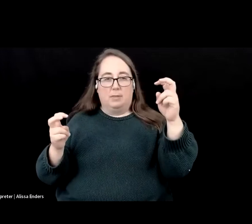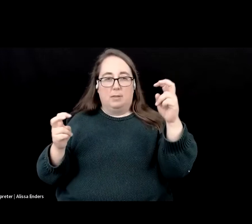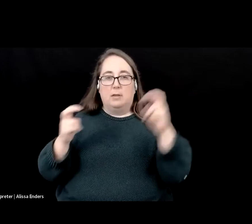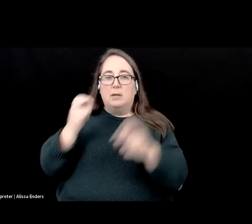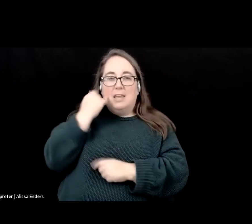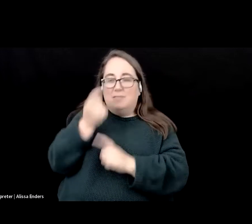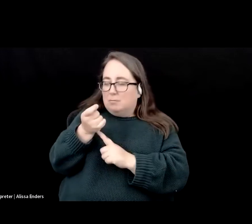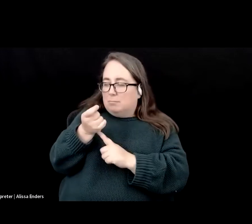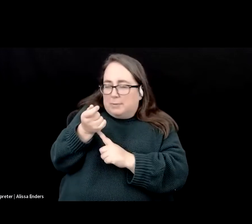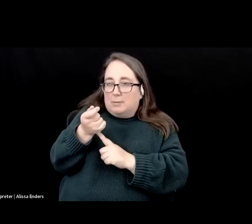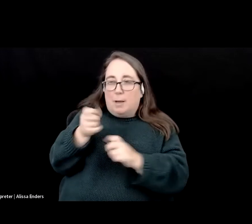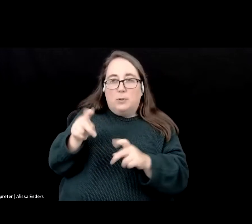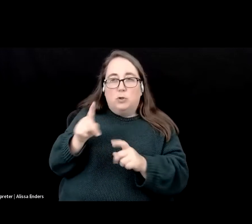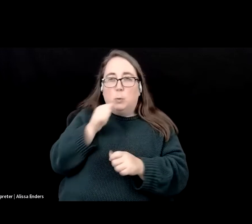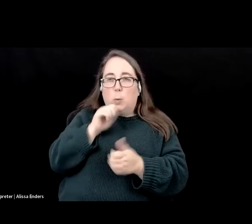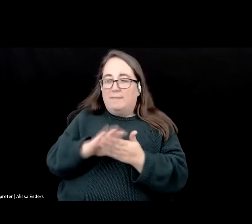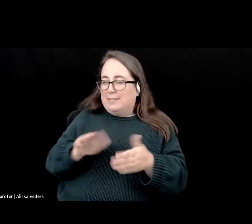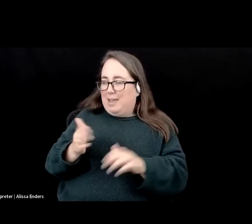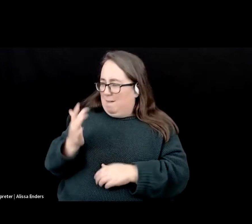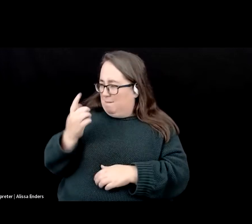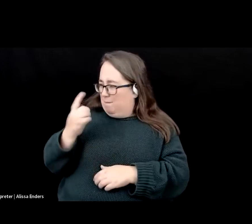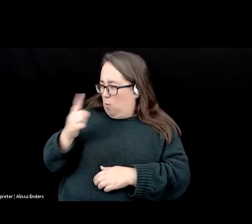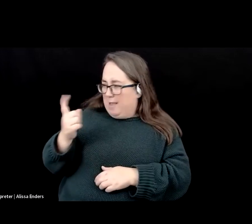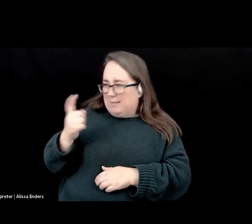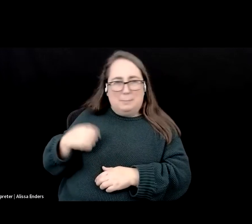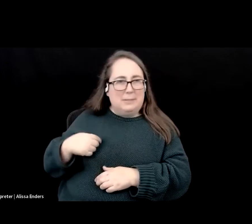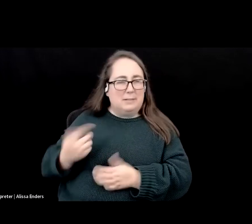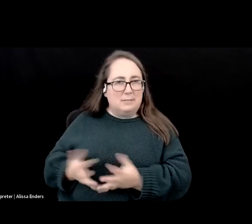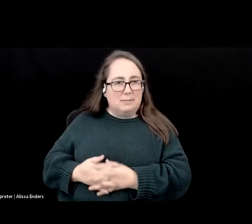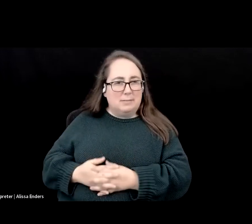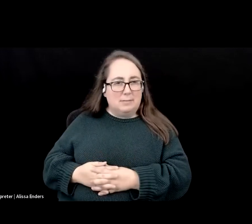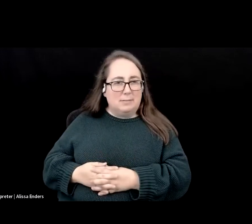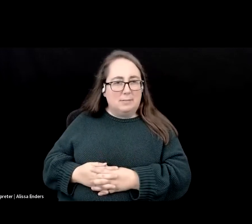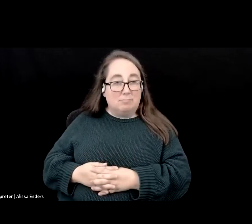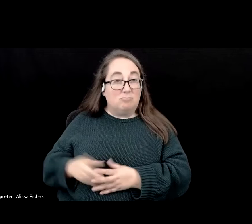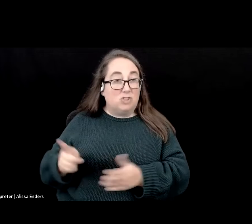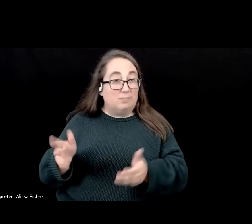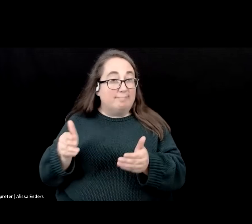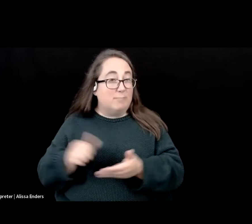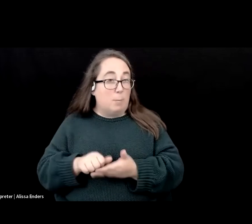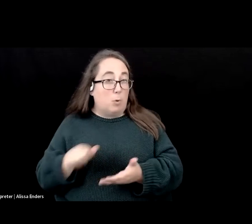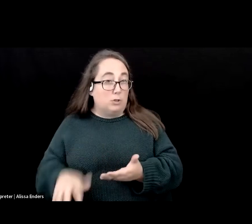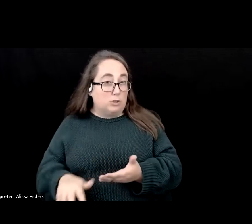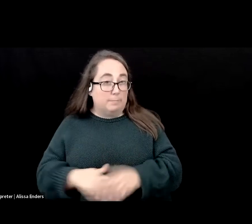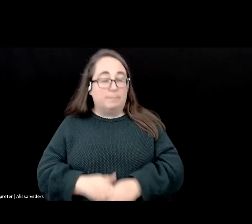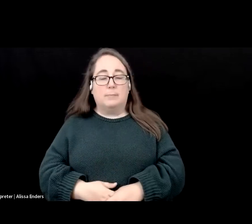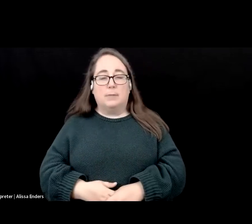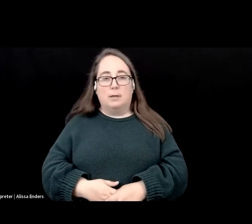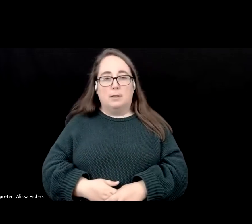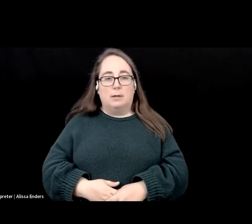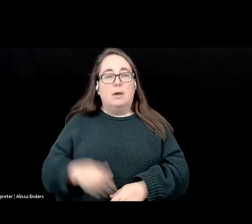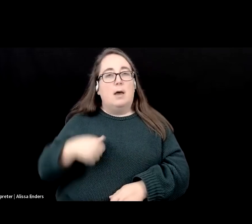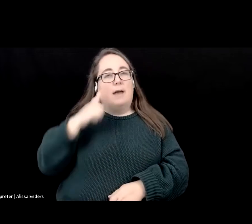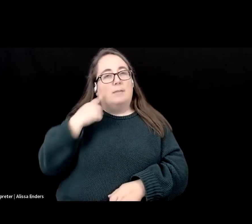a chance that your wife will die, why are you asking this question?" So she had an abortion. Now, I think we can understand